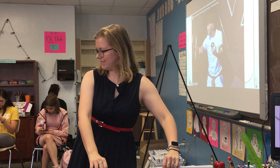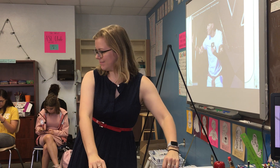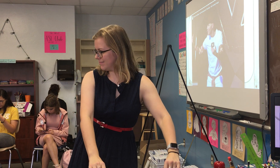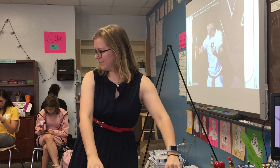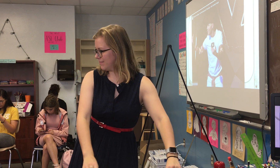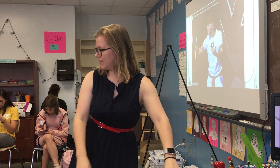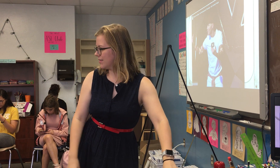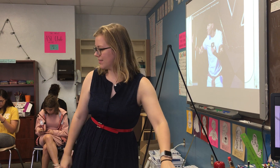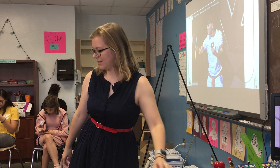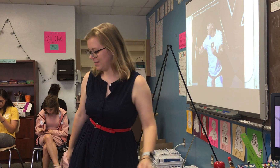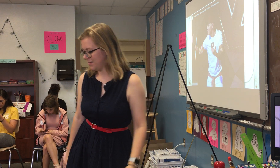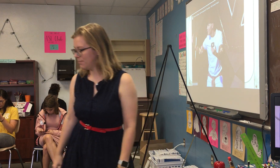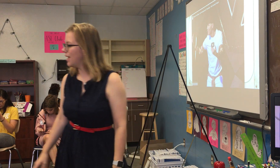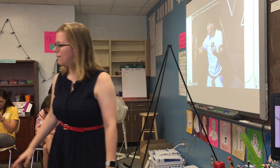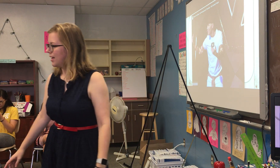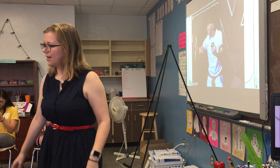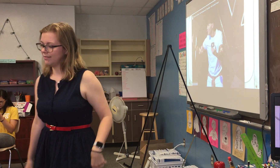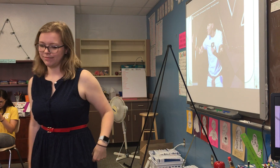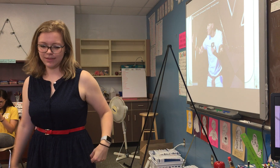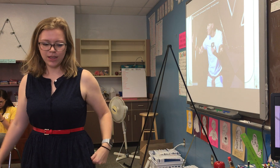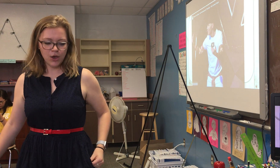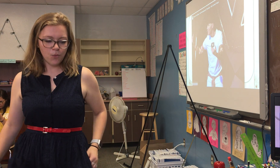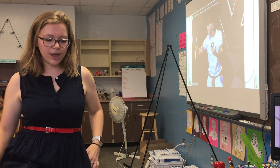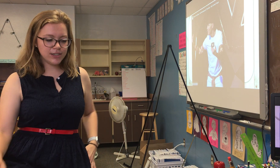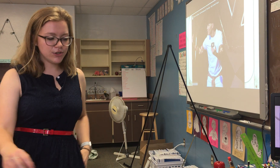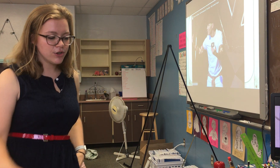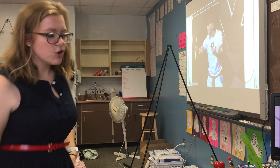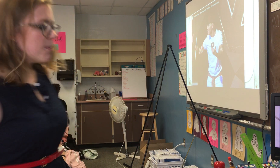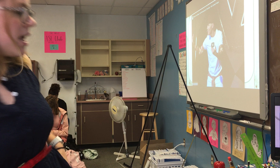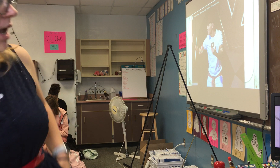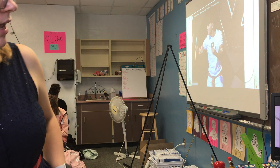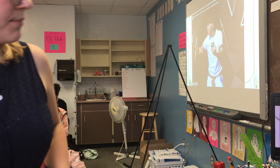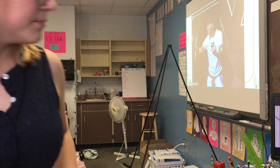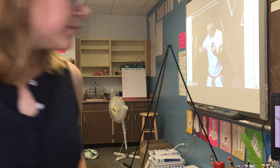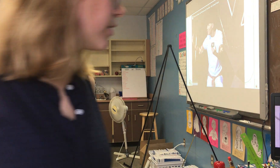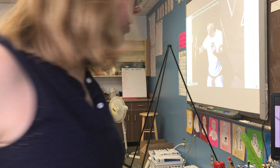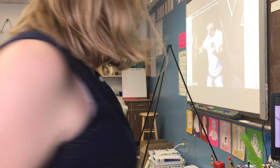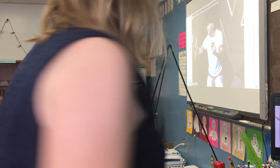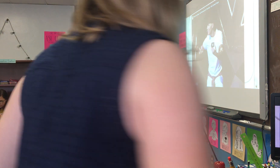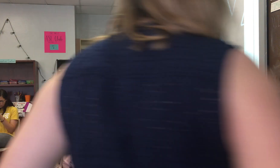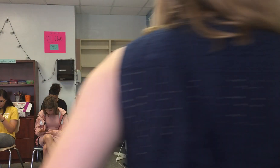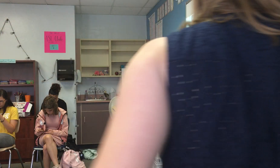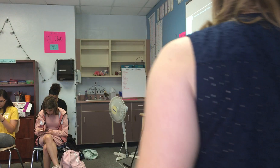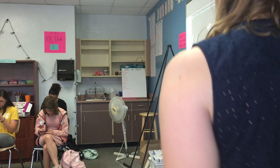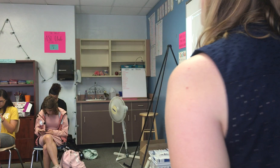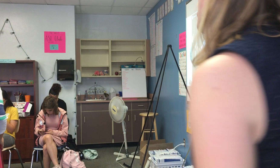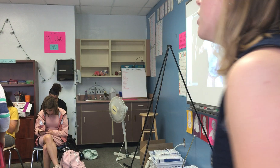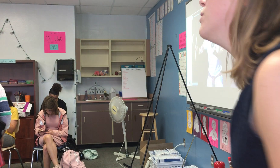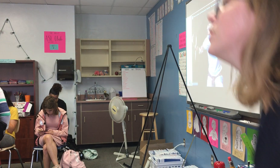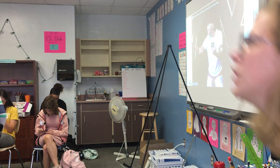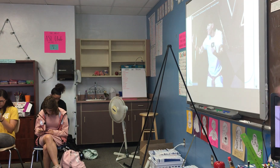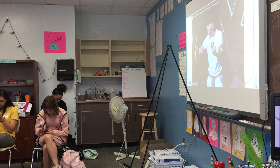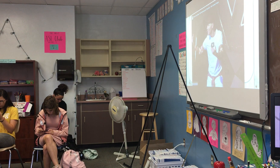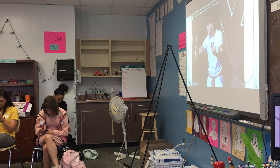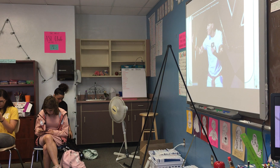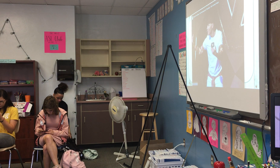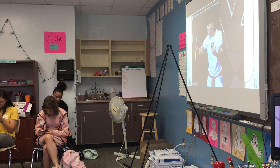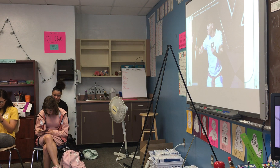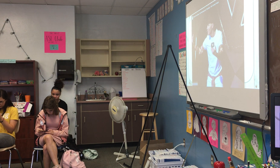this Halloween thing? Yeah, this is Halloween. What do you mean? Whoa, whoa. When you nod your